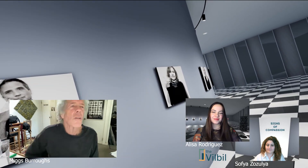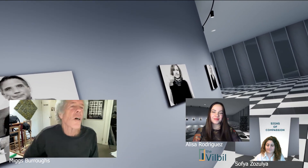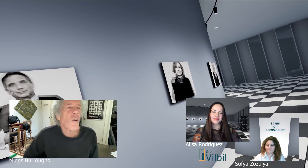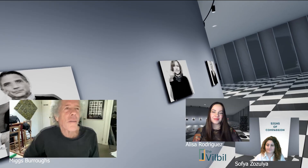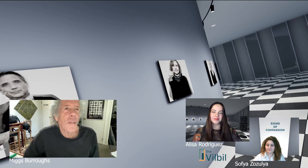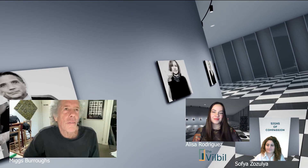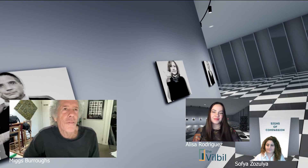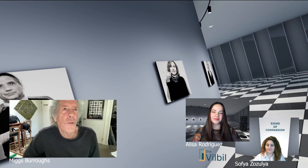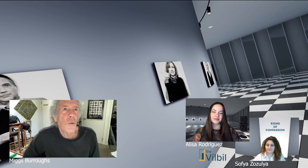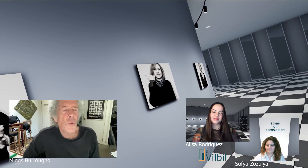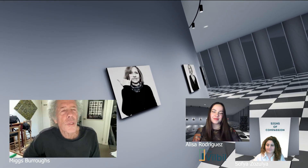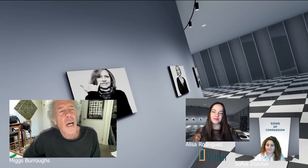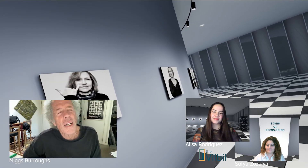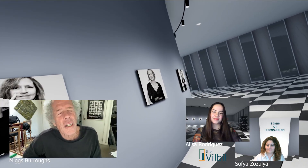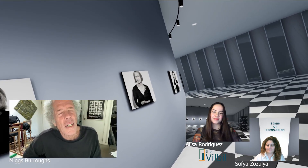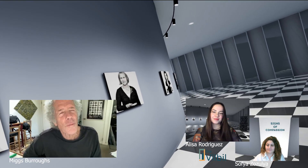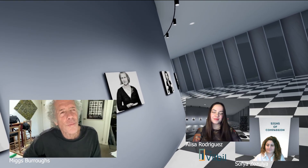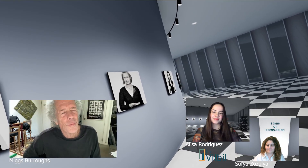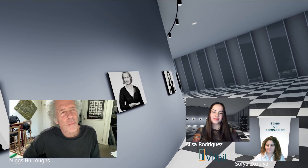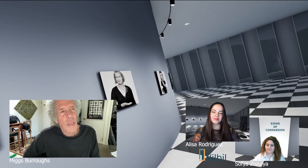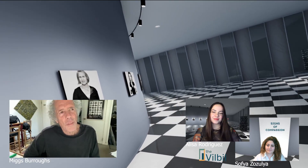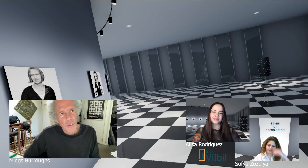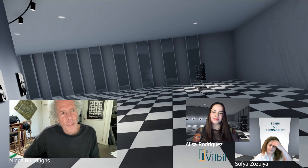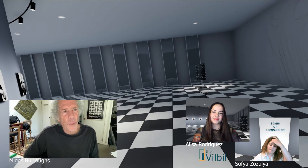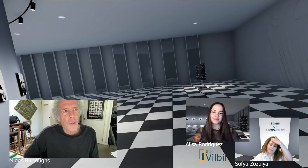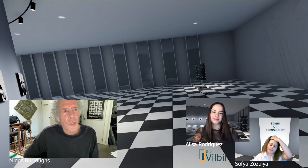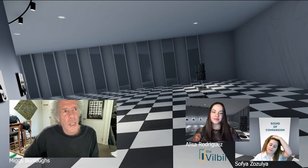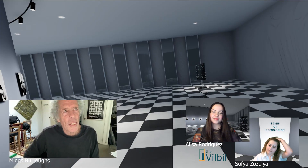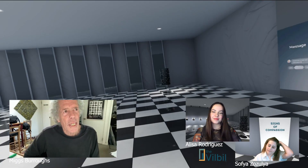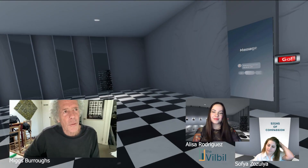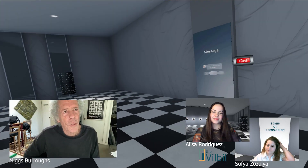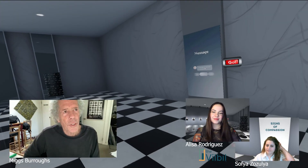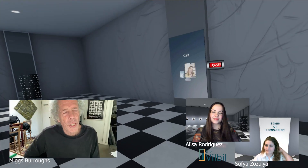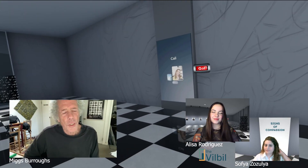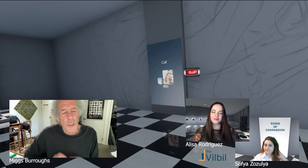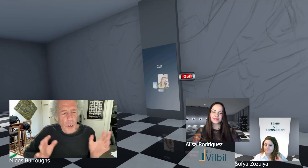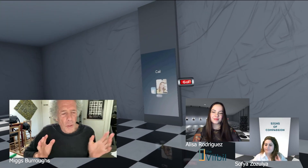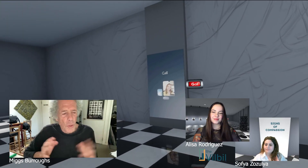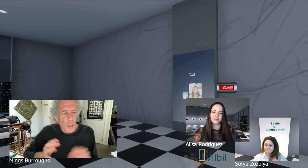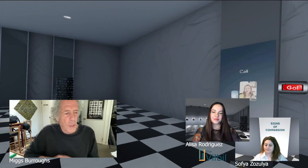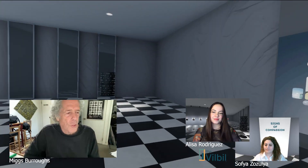No, I've done a few. I've done a few other sign language things, small ones.